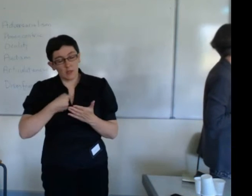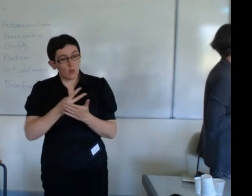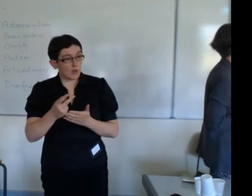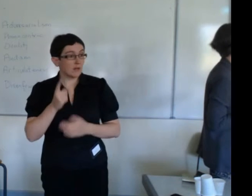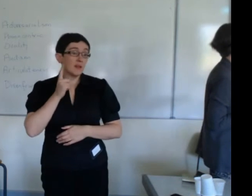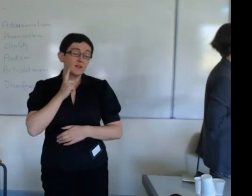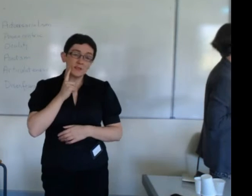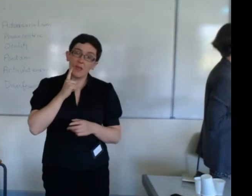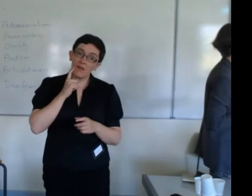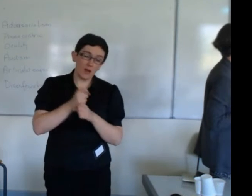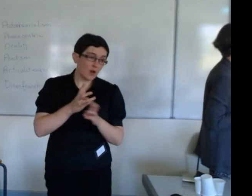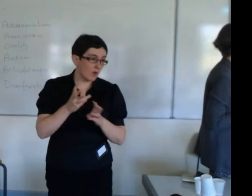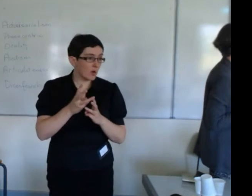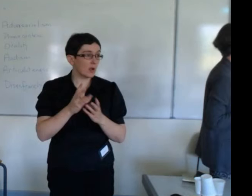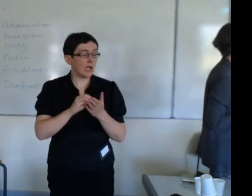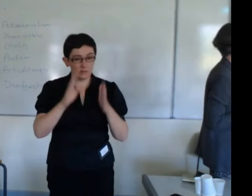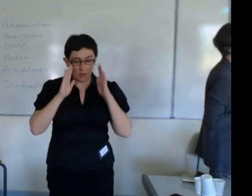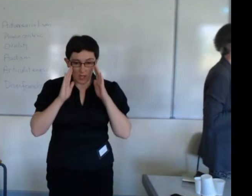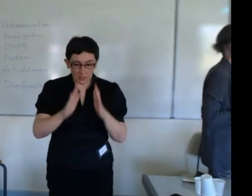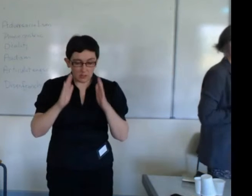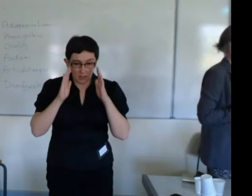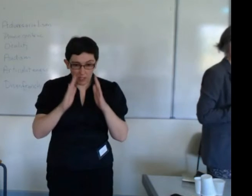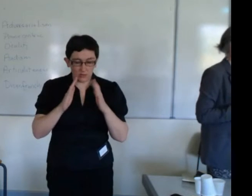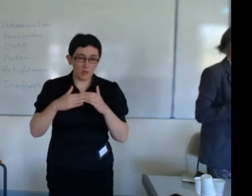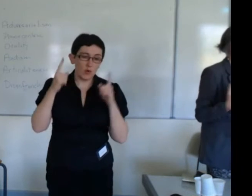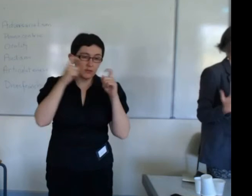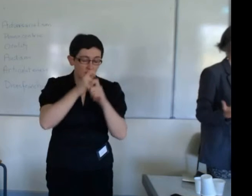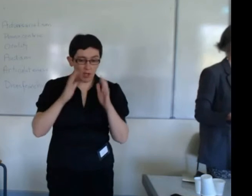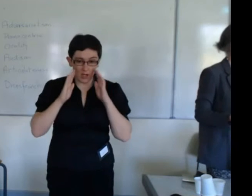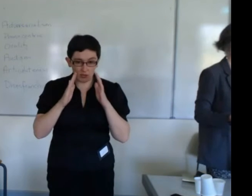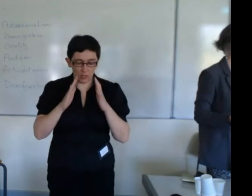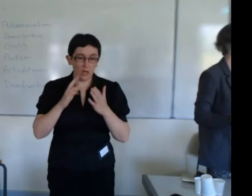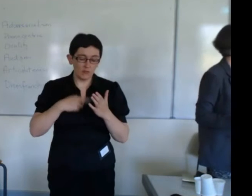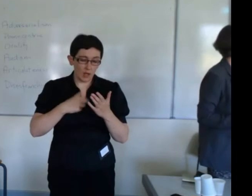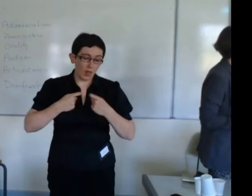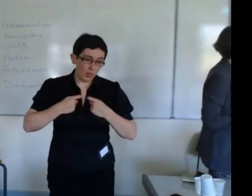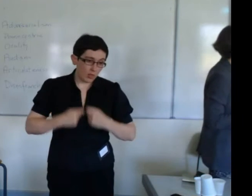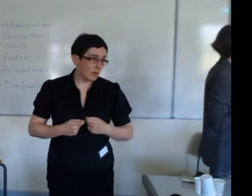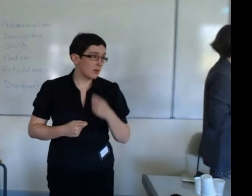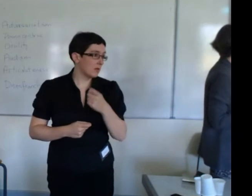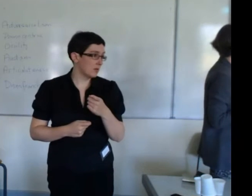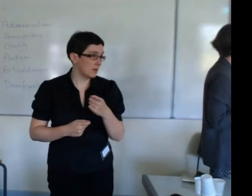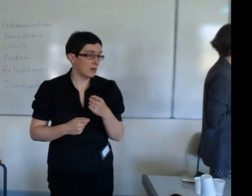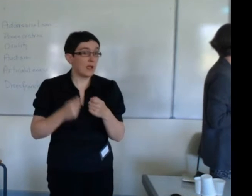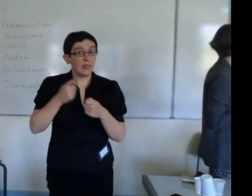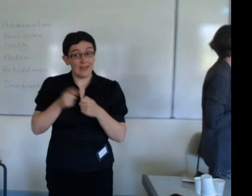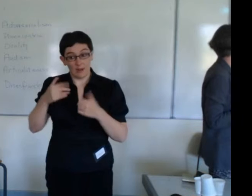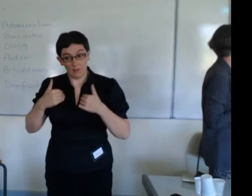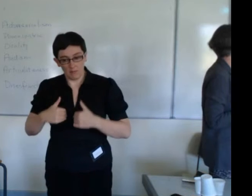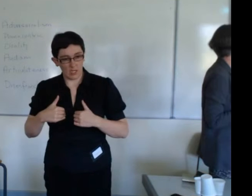hard work, you know. You have to concentrate so much harder and it's tiring. And he'd be furious and slap me and